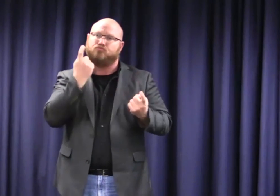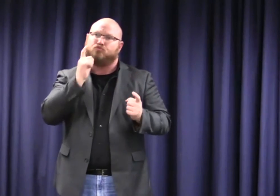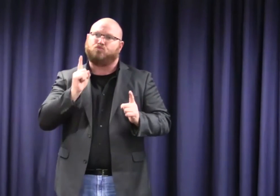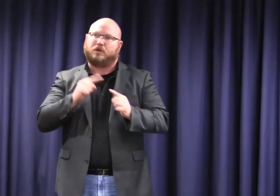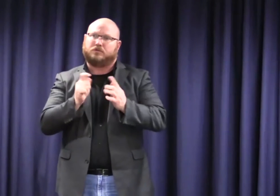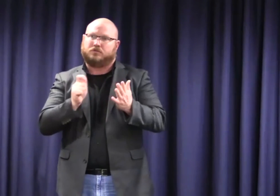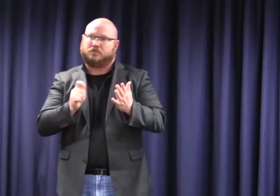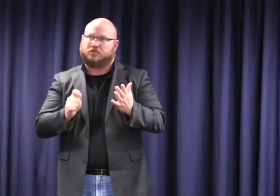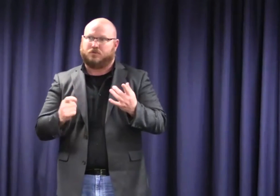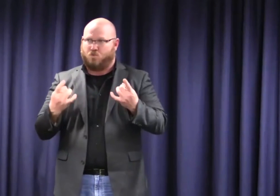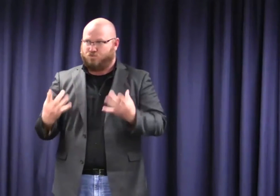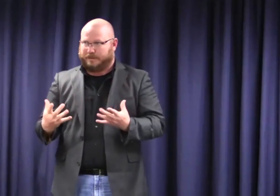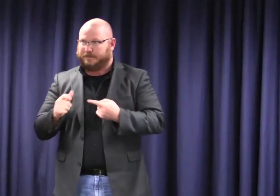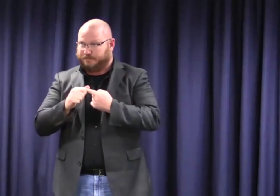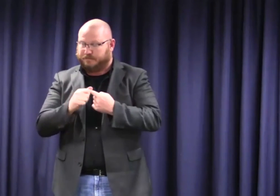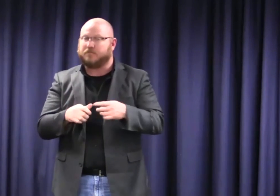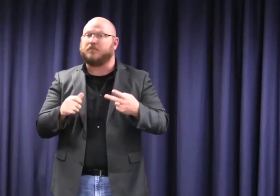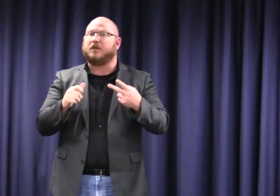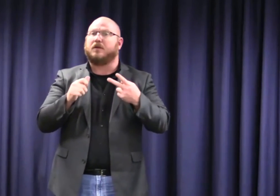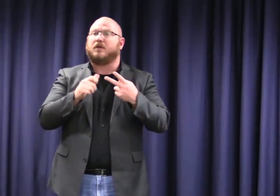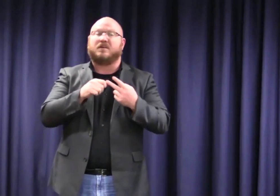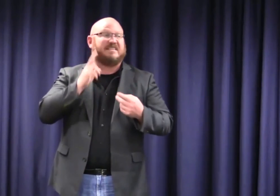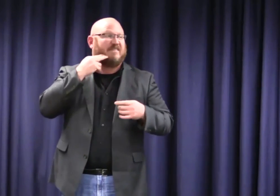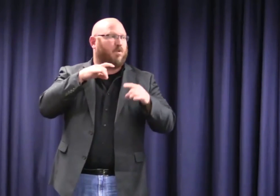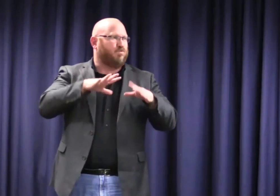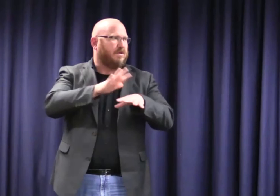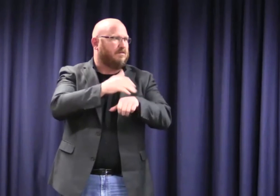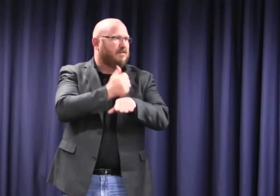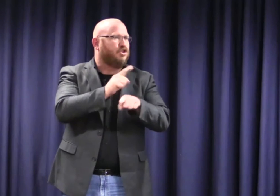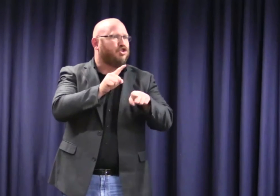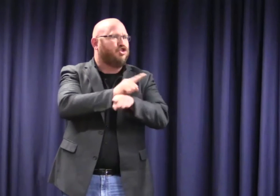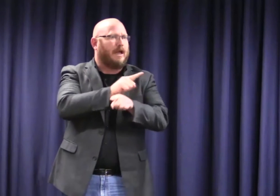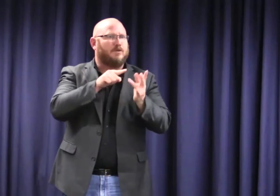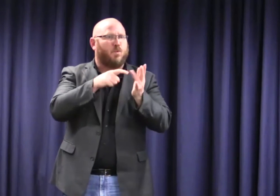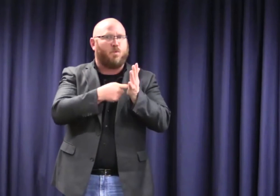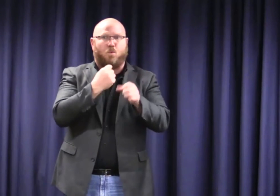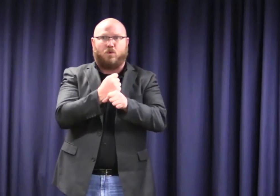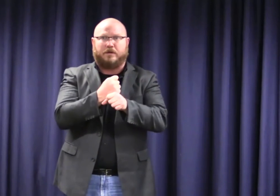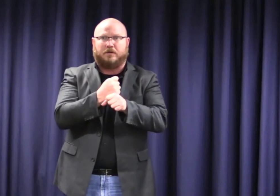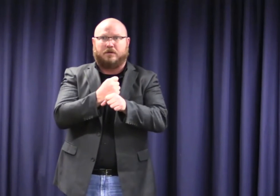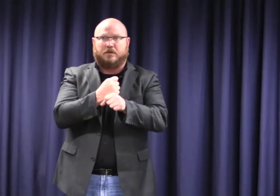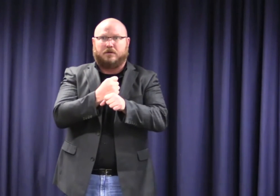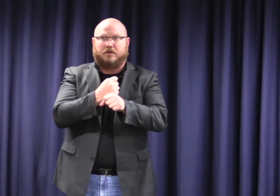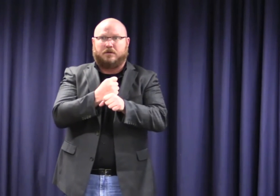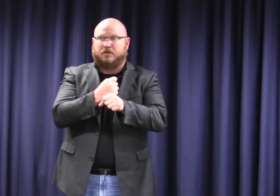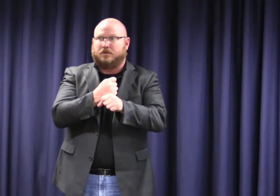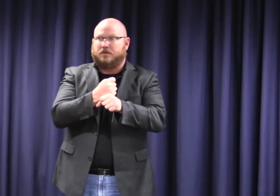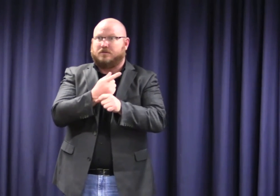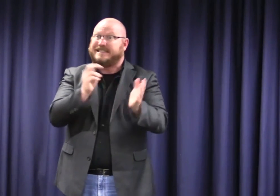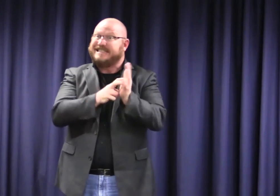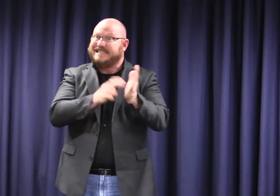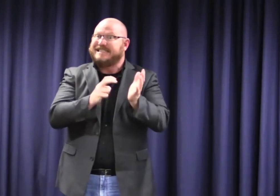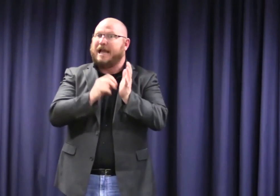templated letters, and we've already started to consider what we're going to write down. Deaf Australia will actually change